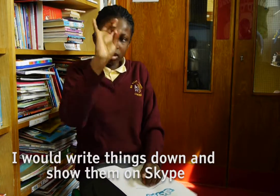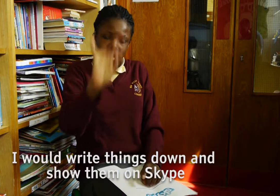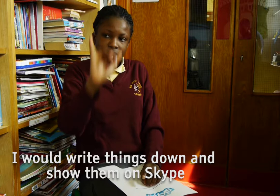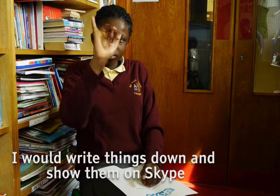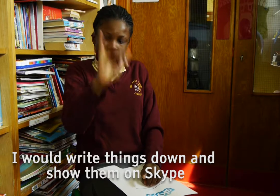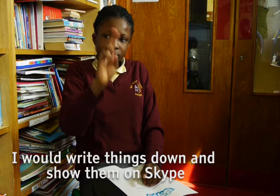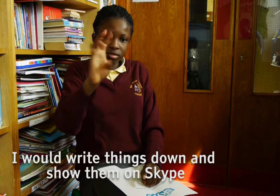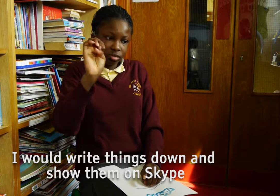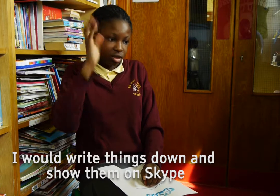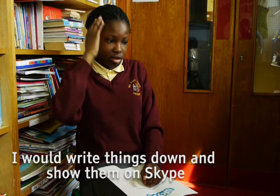them.